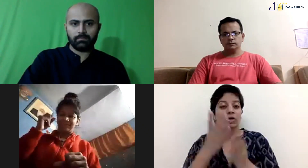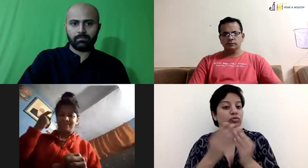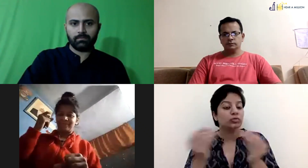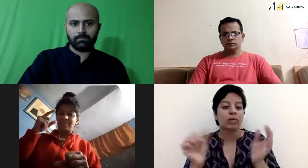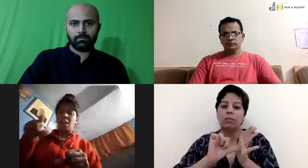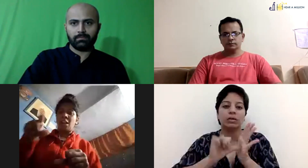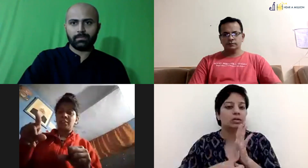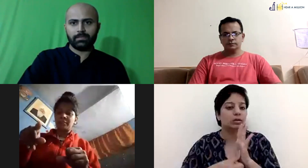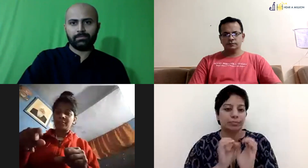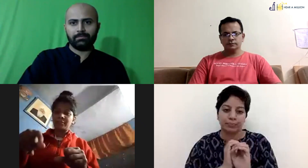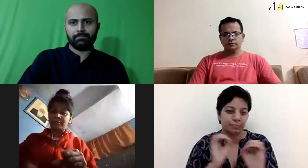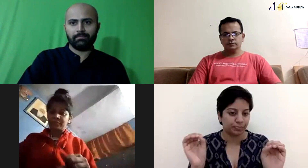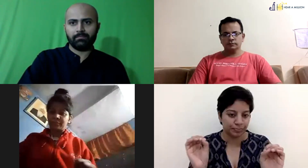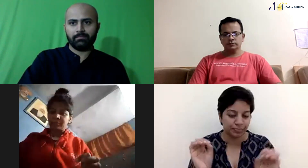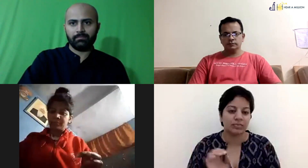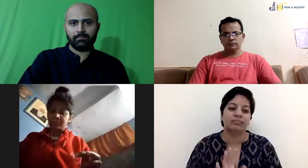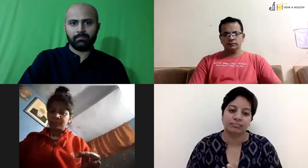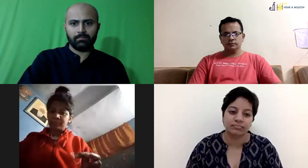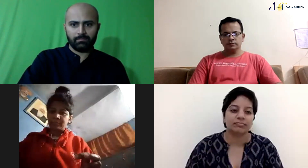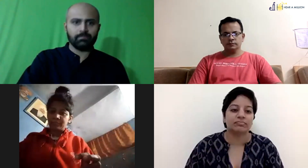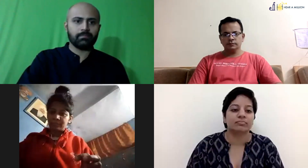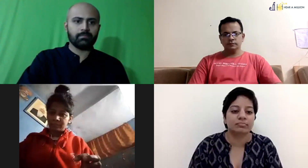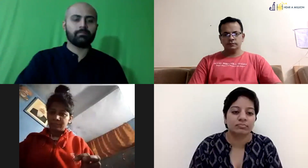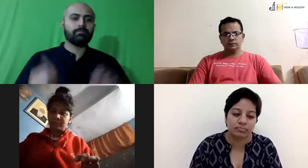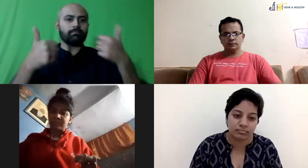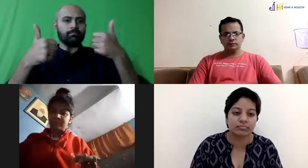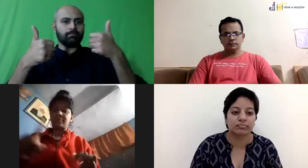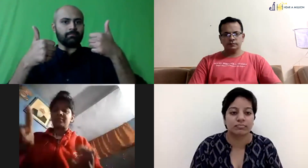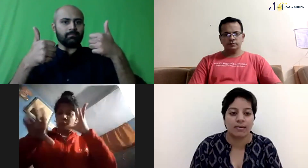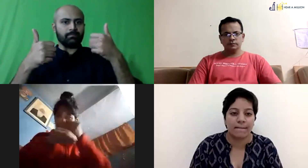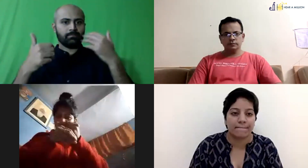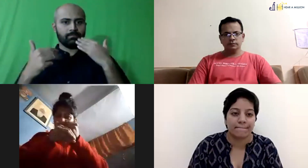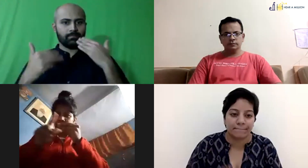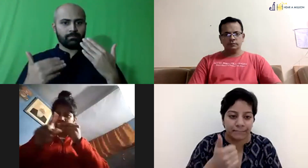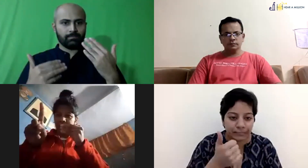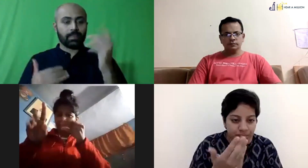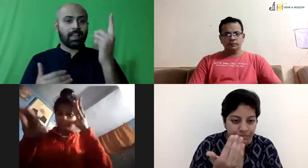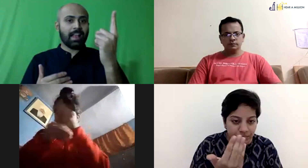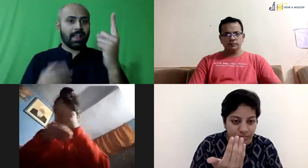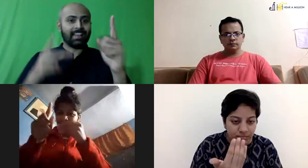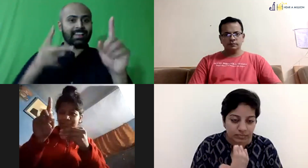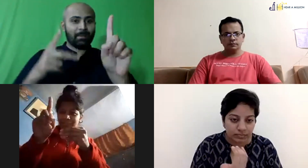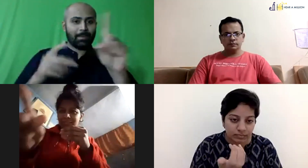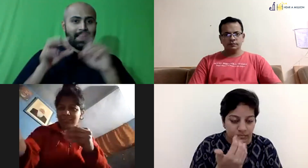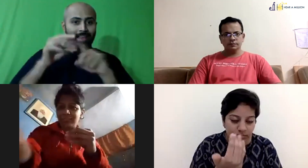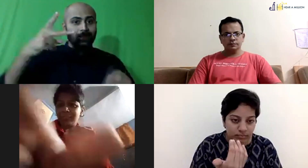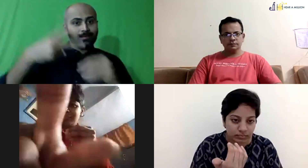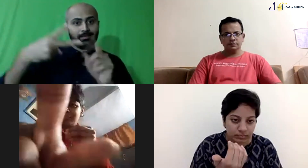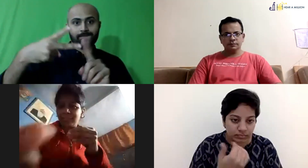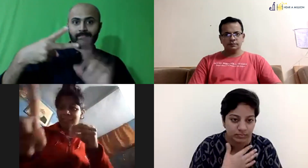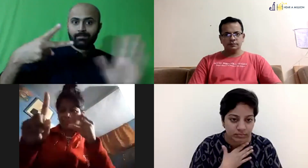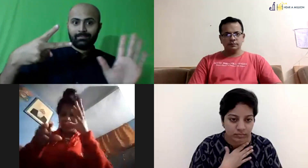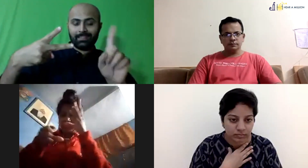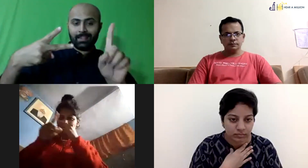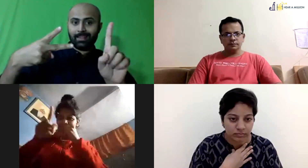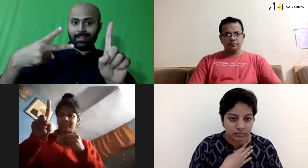didn't need specs, but we don't have any solution for it. We went to many hospitals. Okay, one more question. I